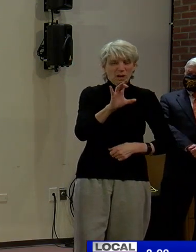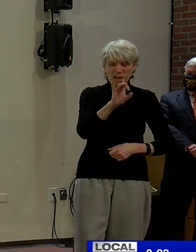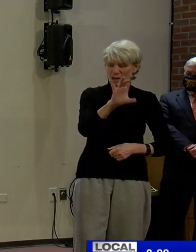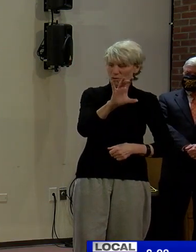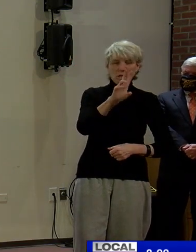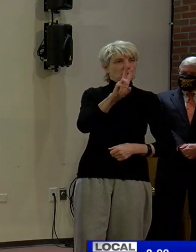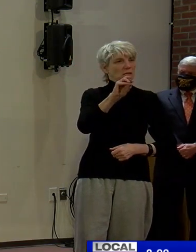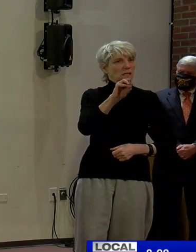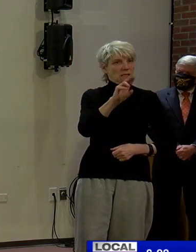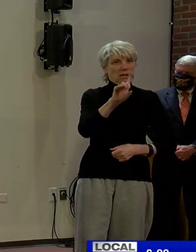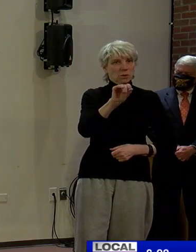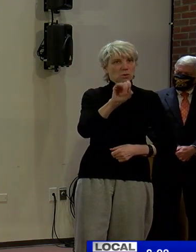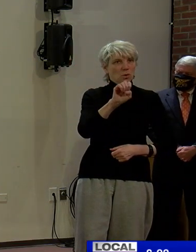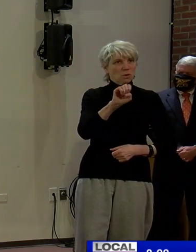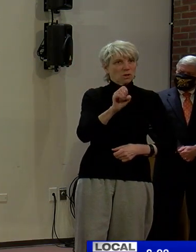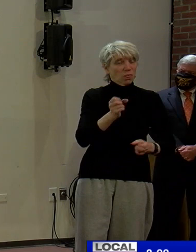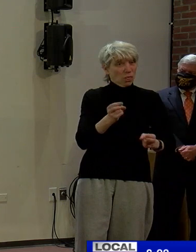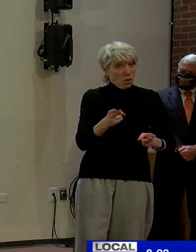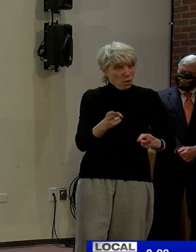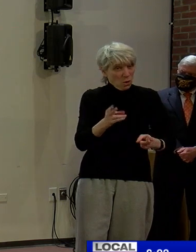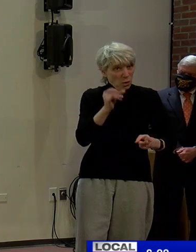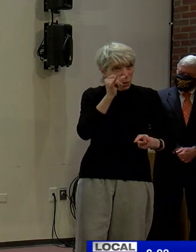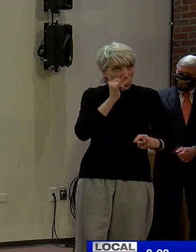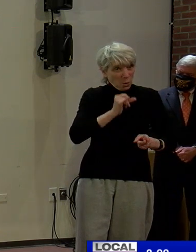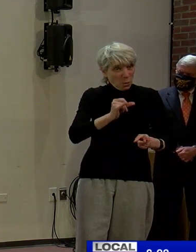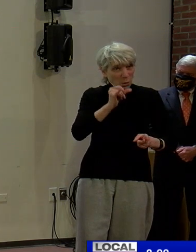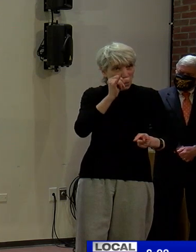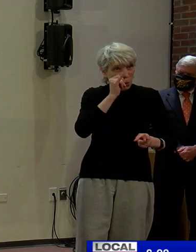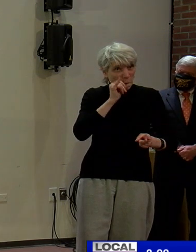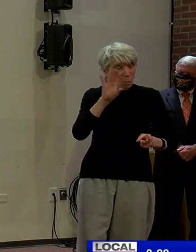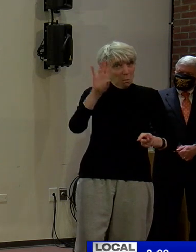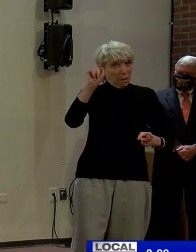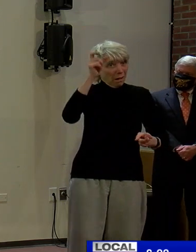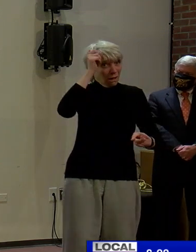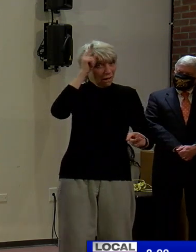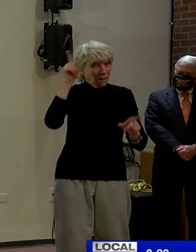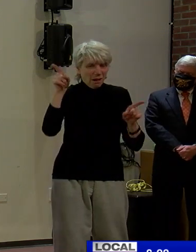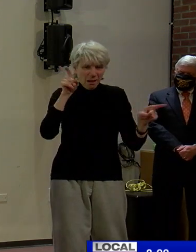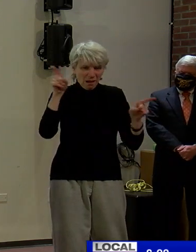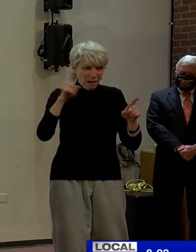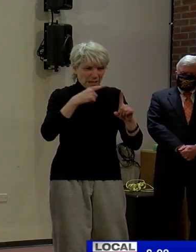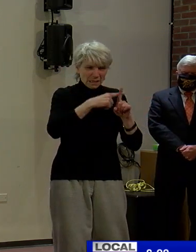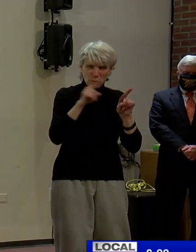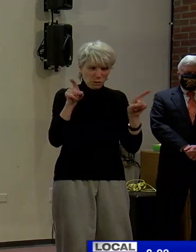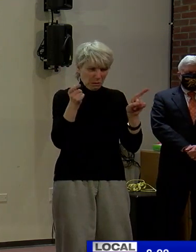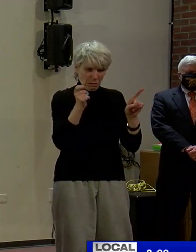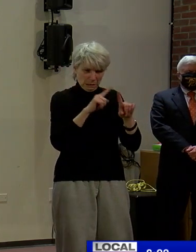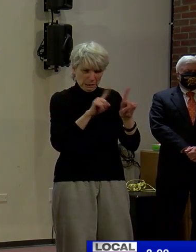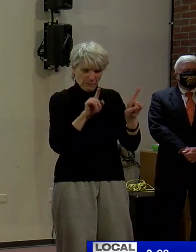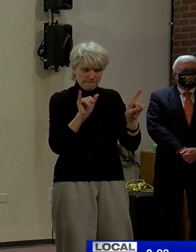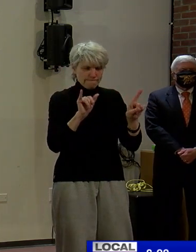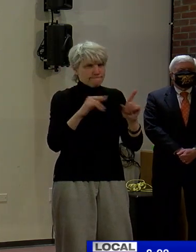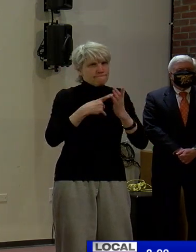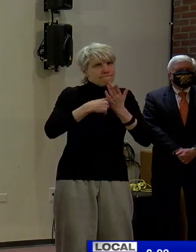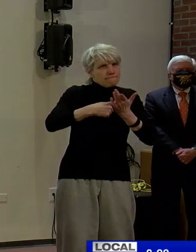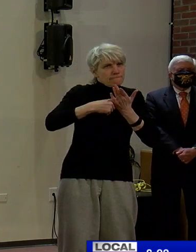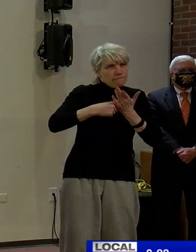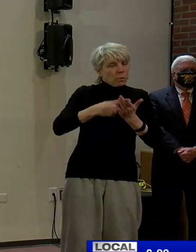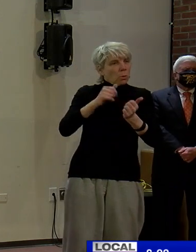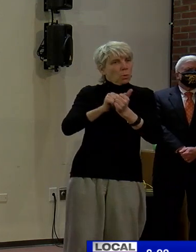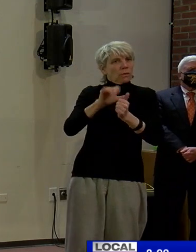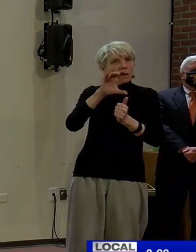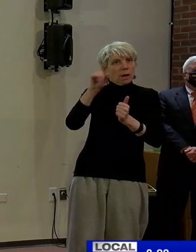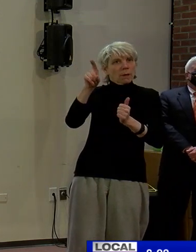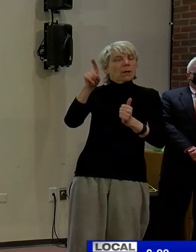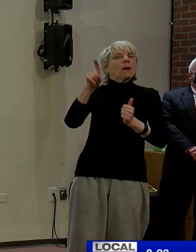860 doses, and the specifics of the situation, we, along with hospital officials, worked with the company on a